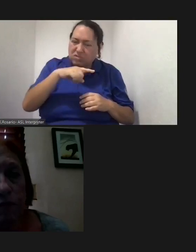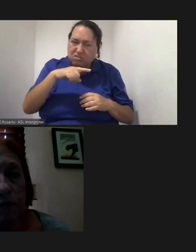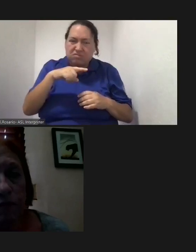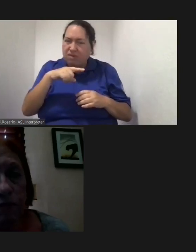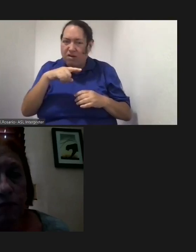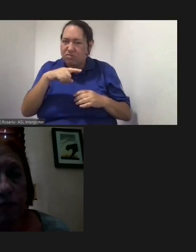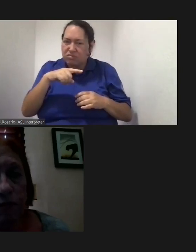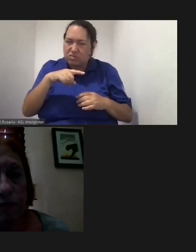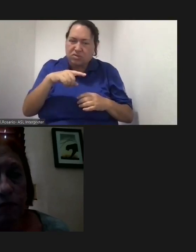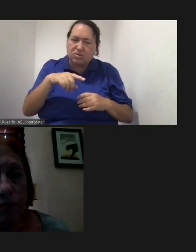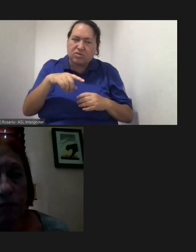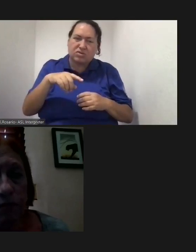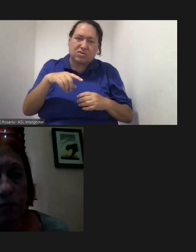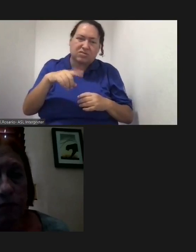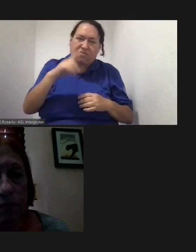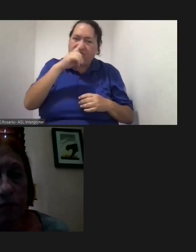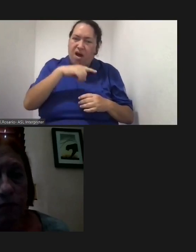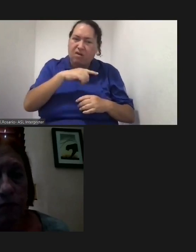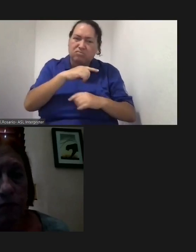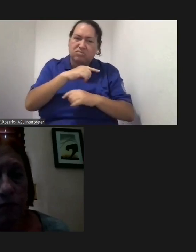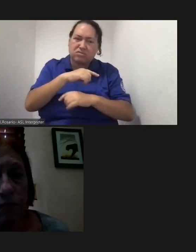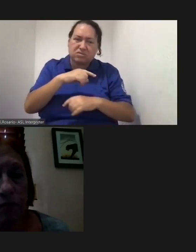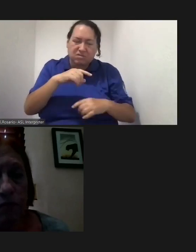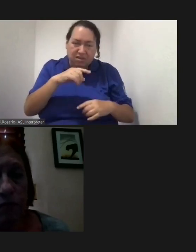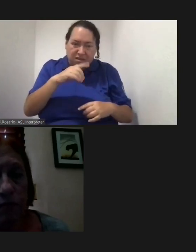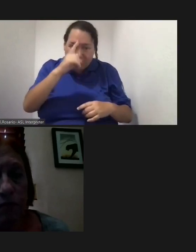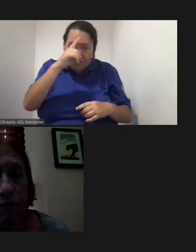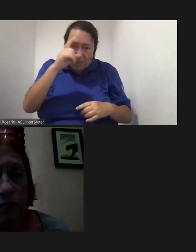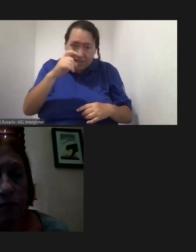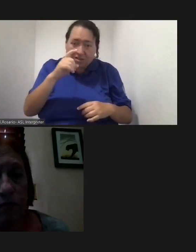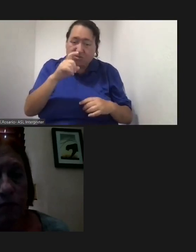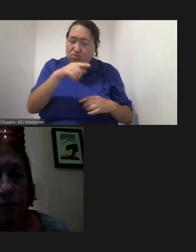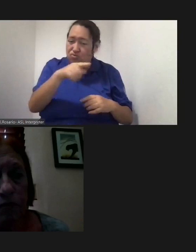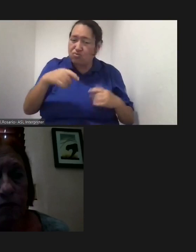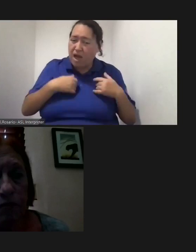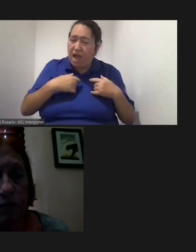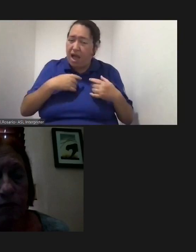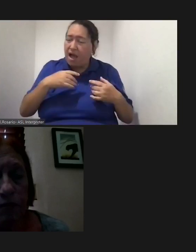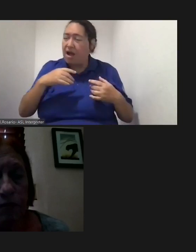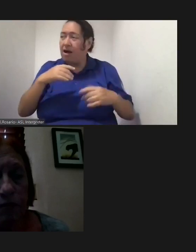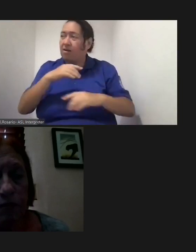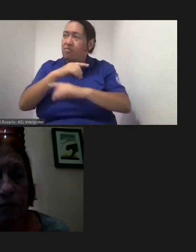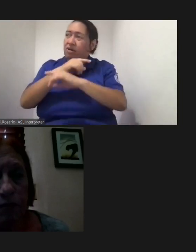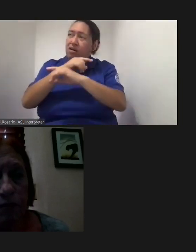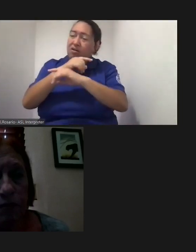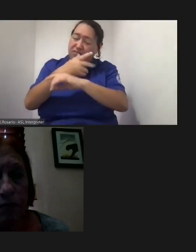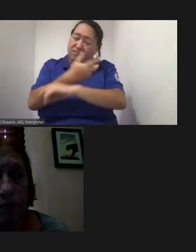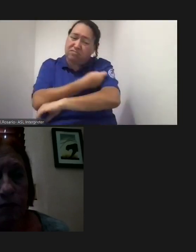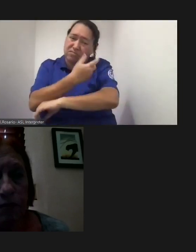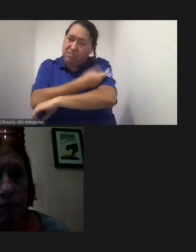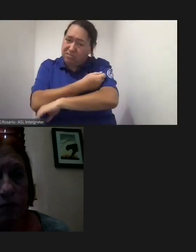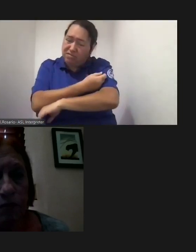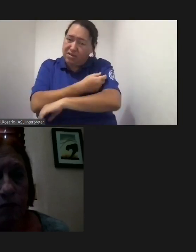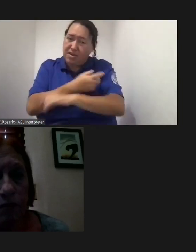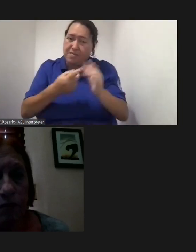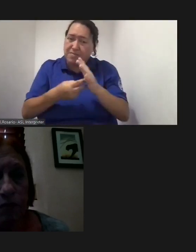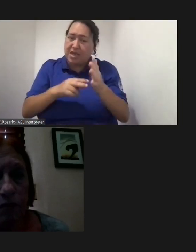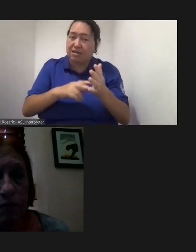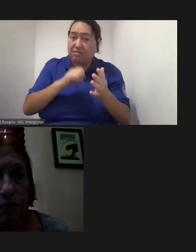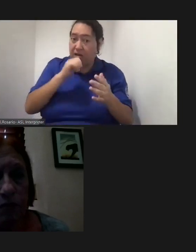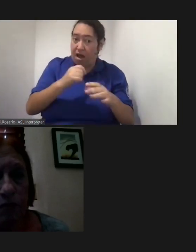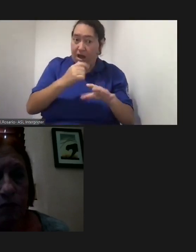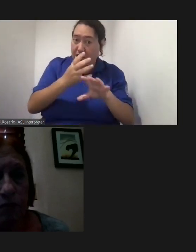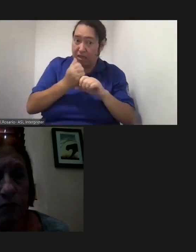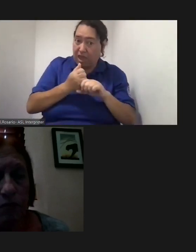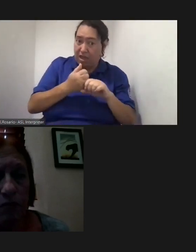very clear to our people. Because you're vaccinated doesn't mean you won't get the virus, and it doesn't mean you